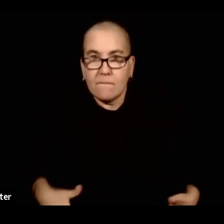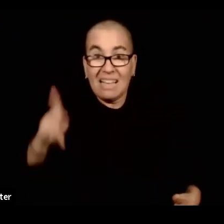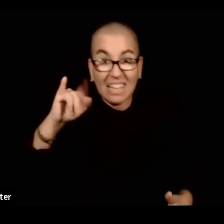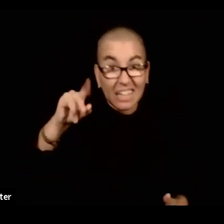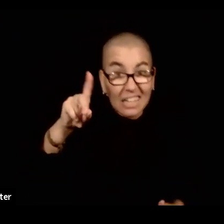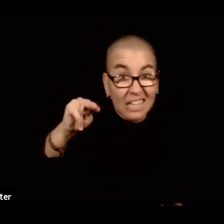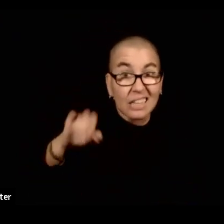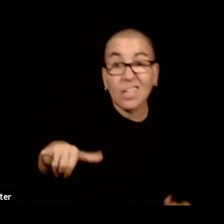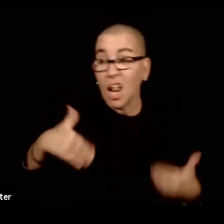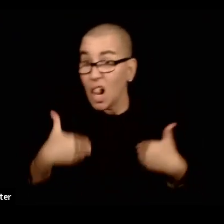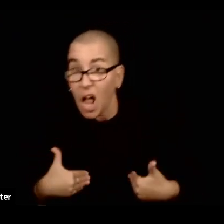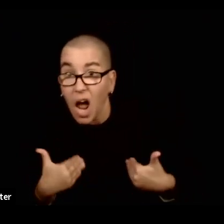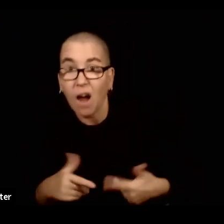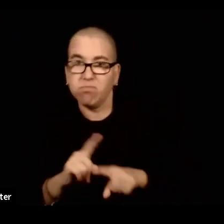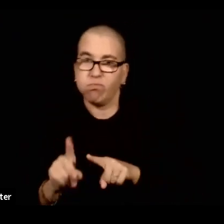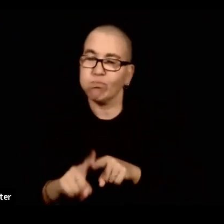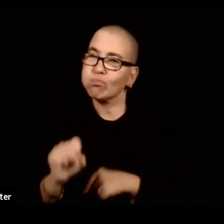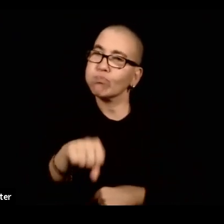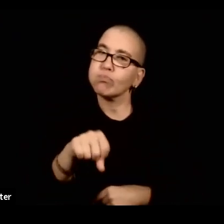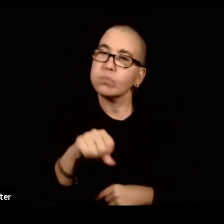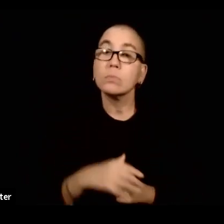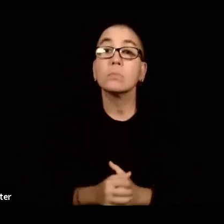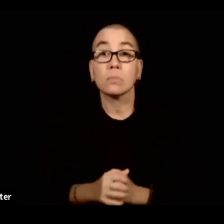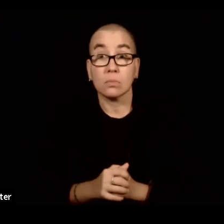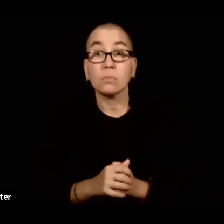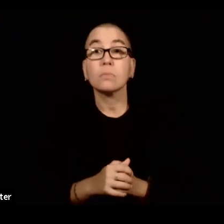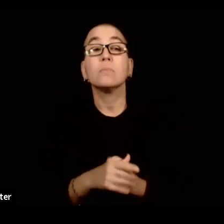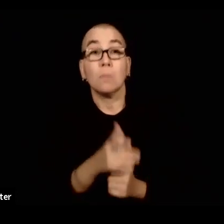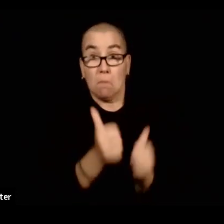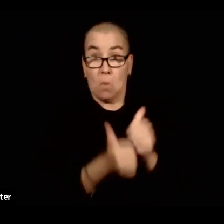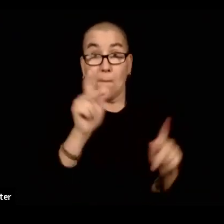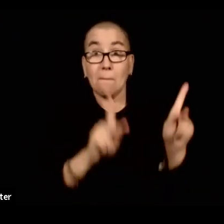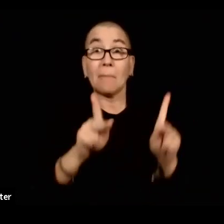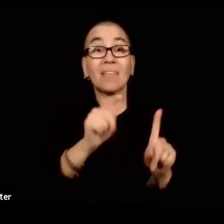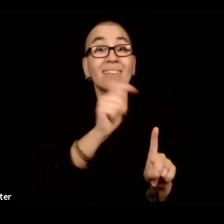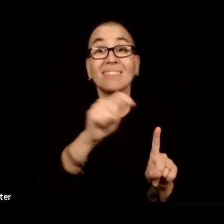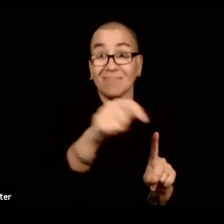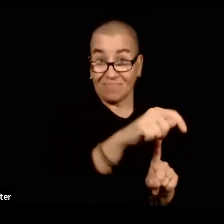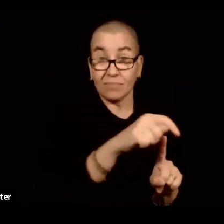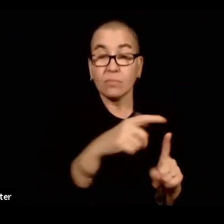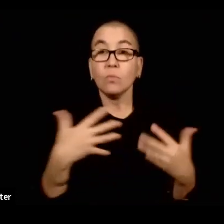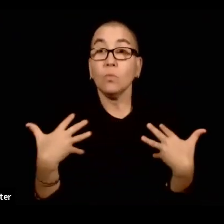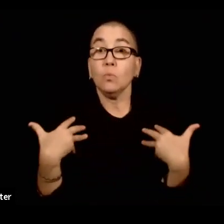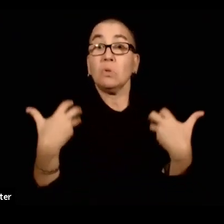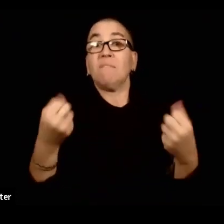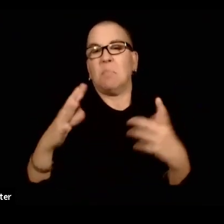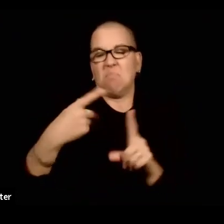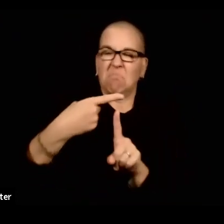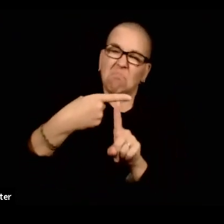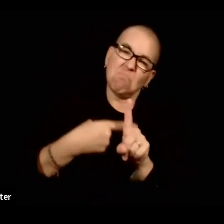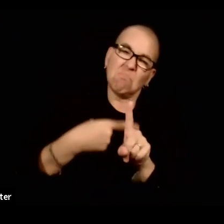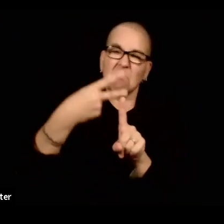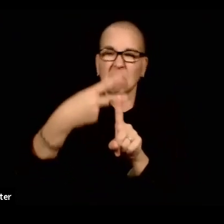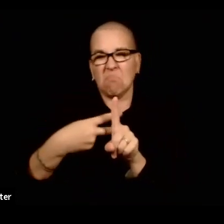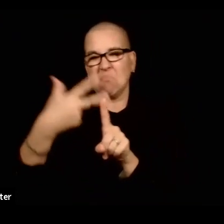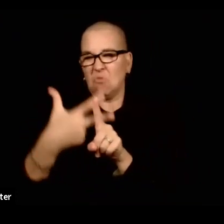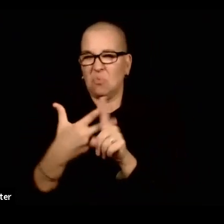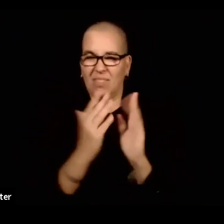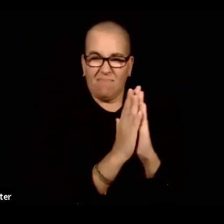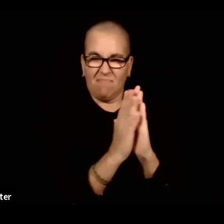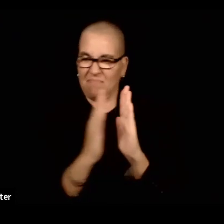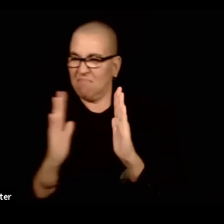that most people are only recovered for maybe 2, 3, 4 months as of this point? Yes, you make a very good point there,